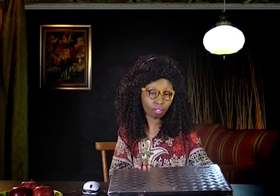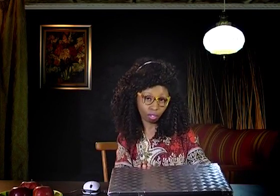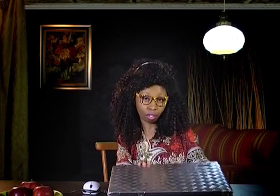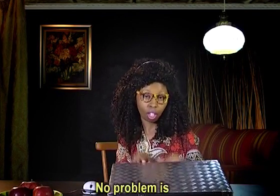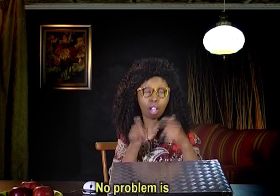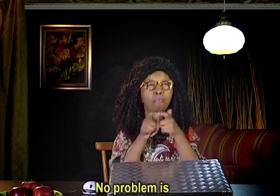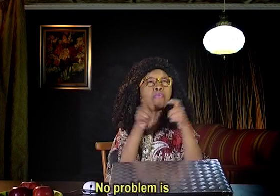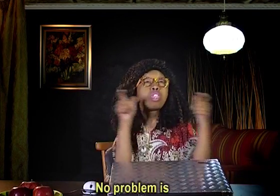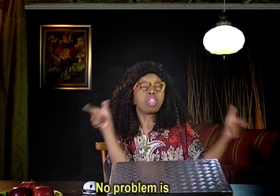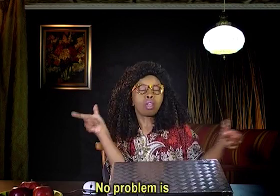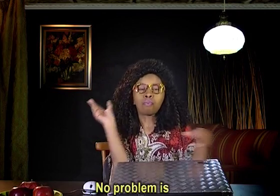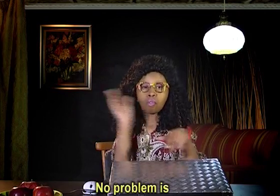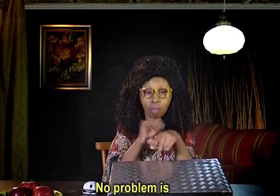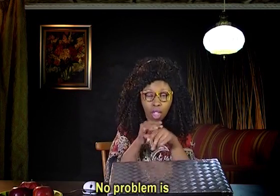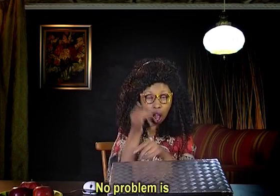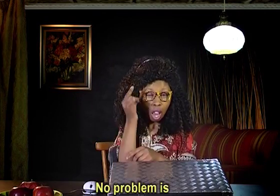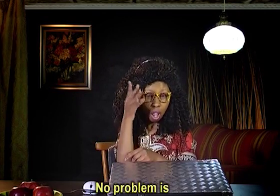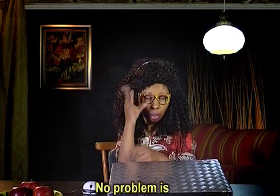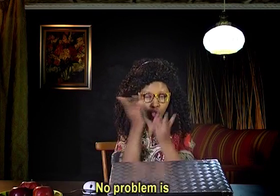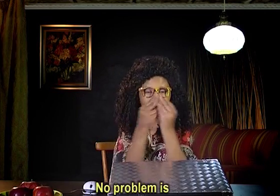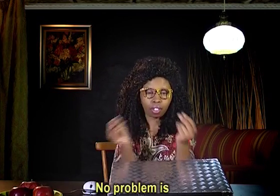No problem is too big for Krobo to solve.